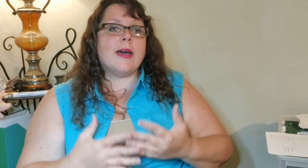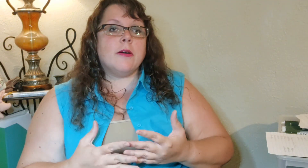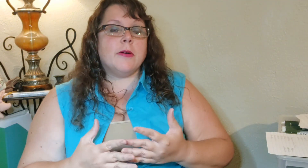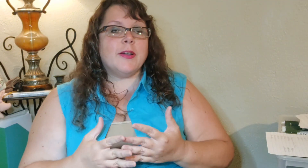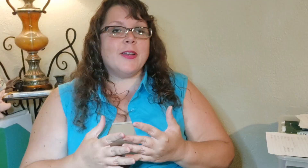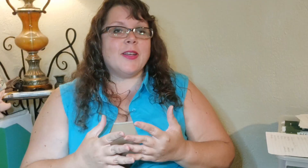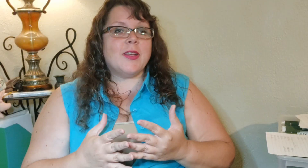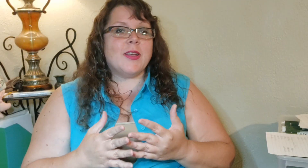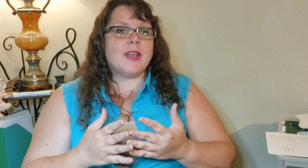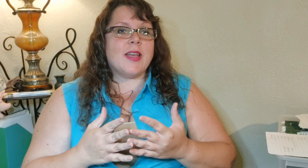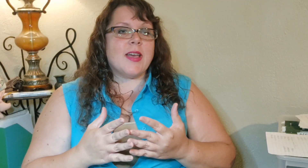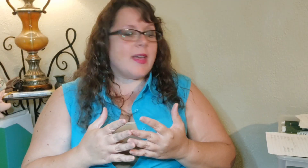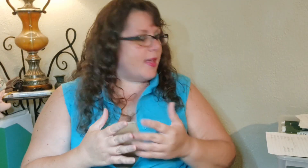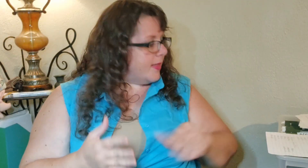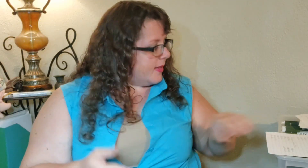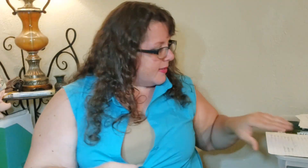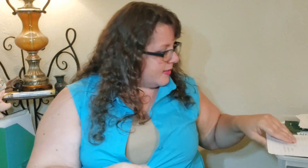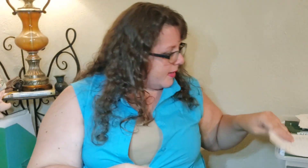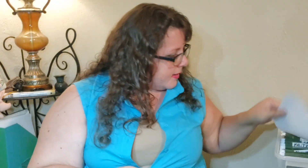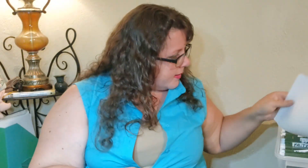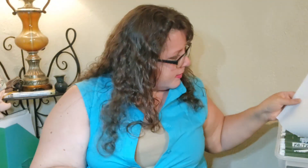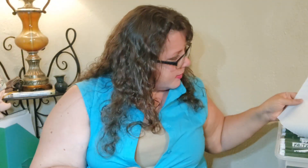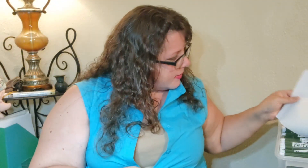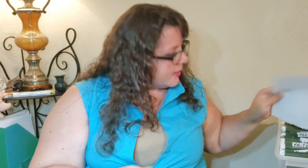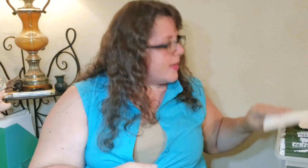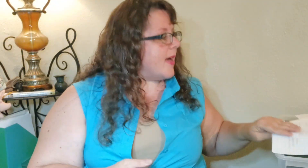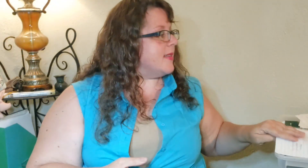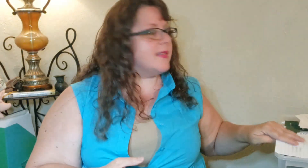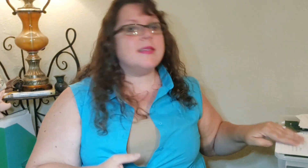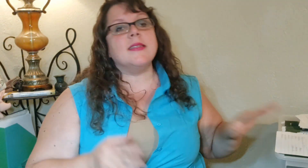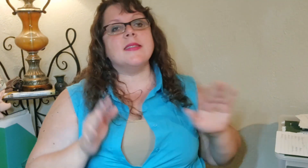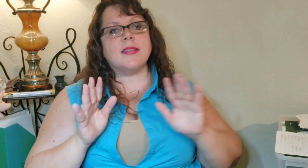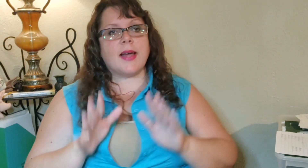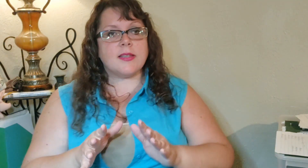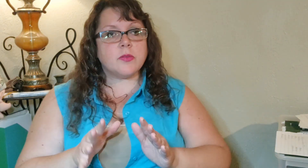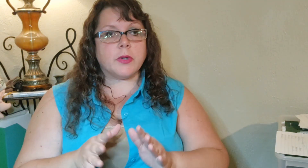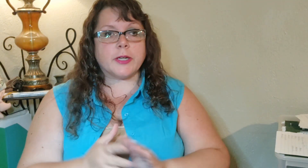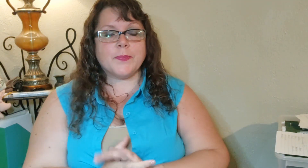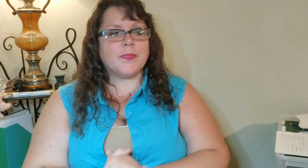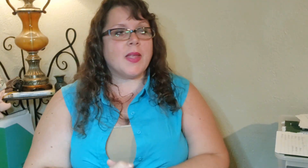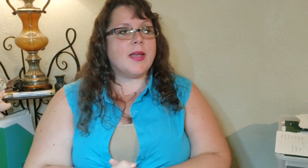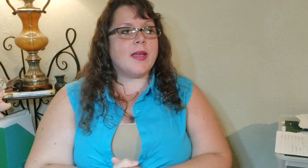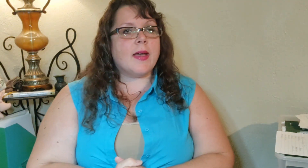Now, and this is, yes, this is the last one